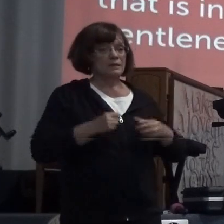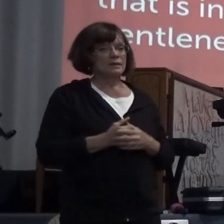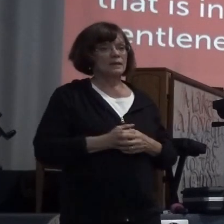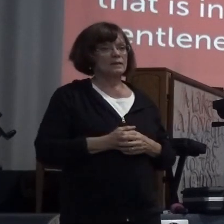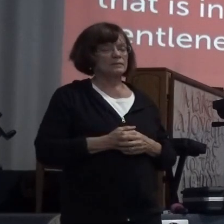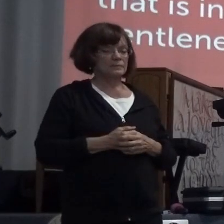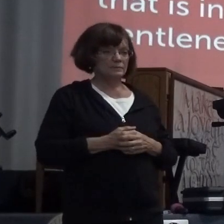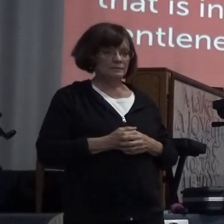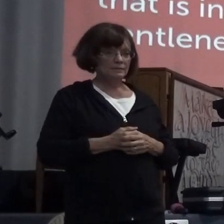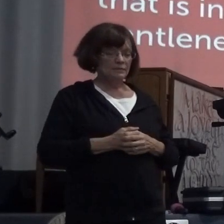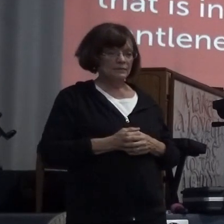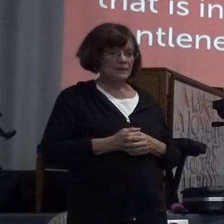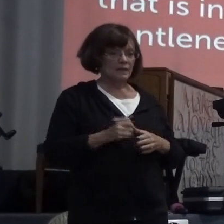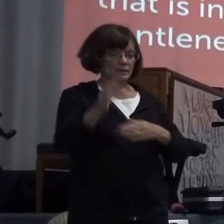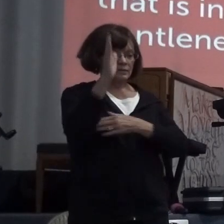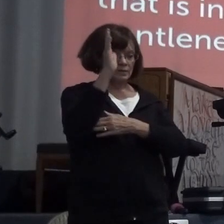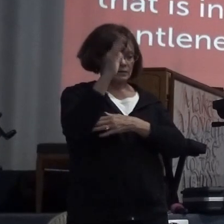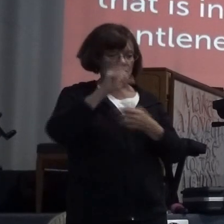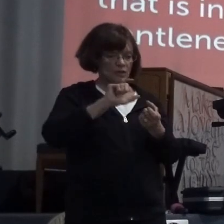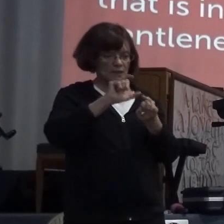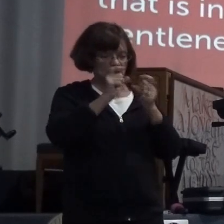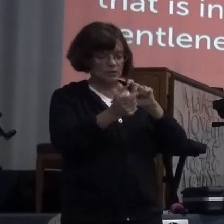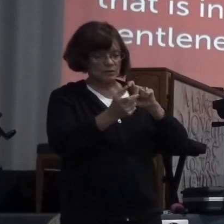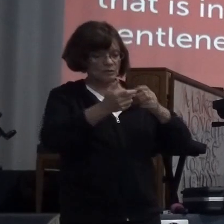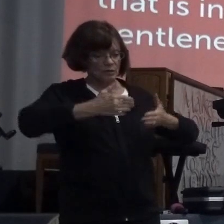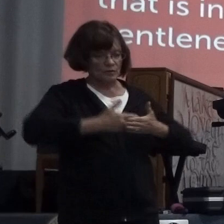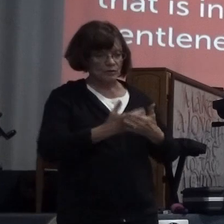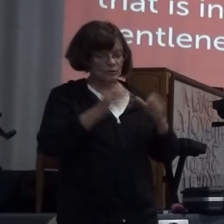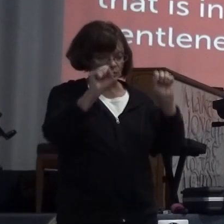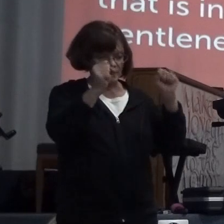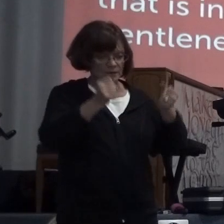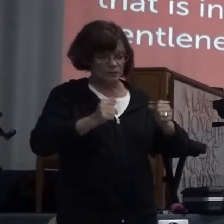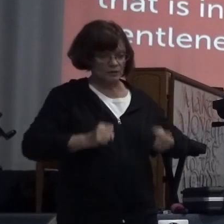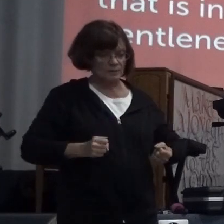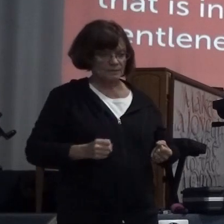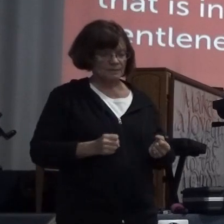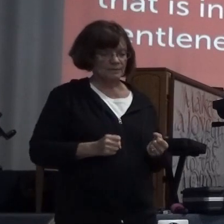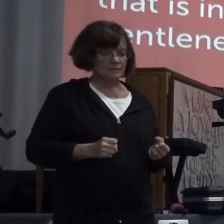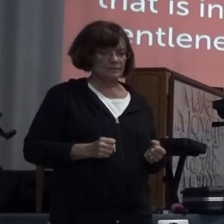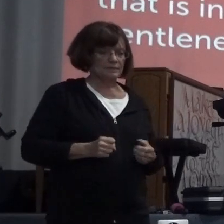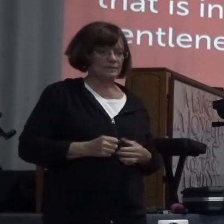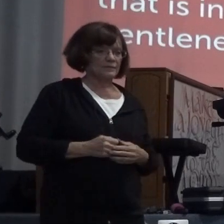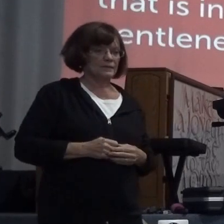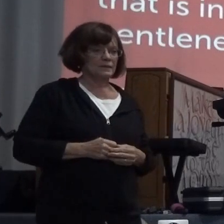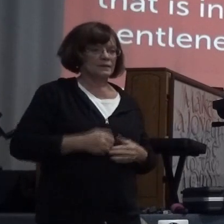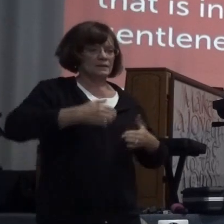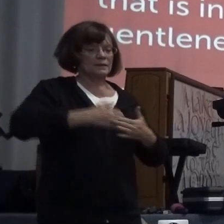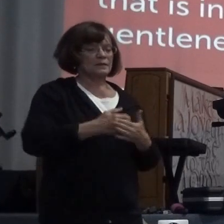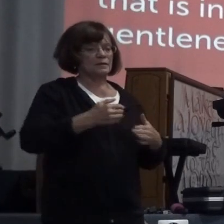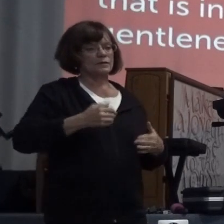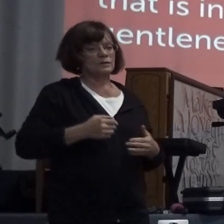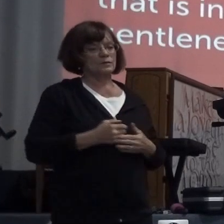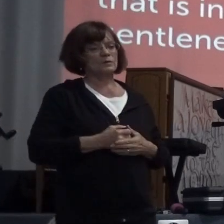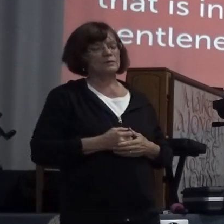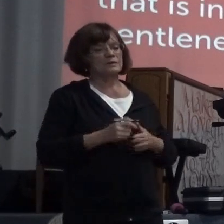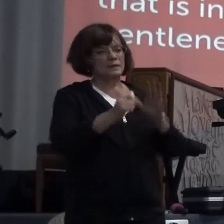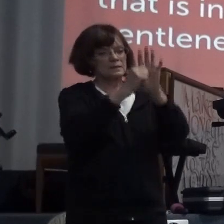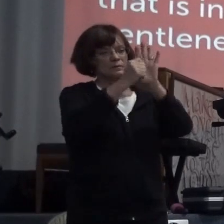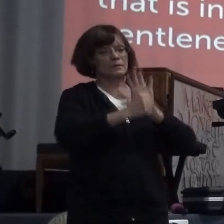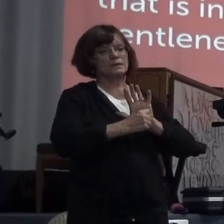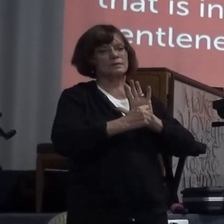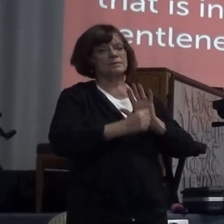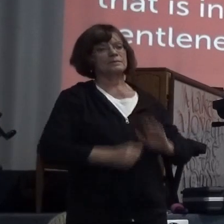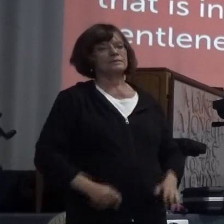him miraculously, turn him into a new creation in him, and he wrote most of the New Testament. God used him mightily.